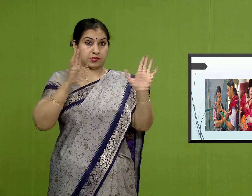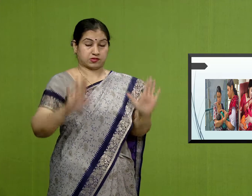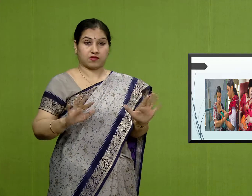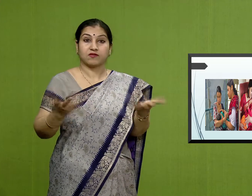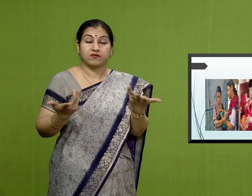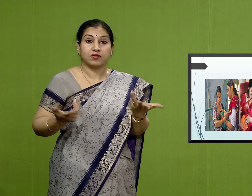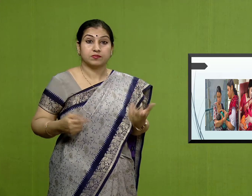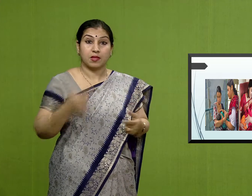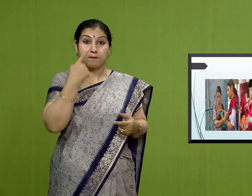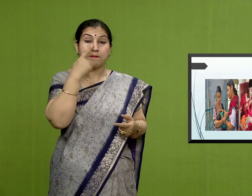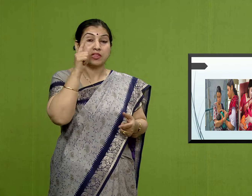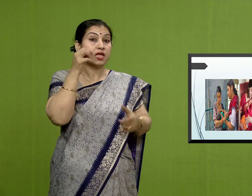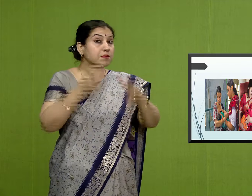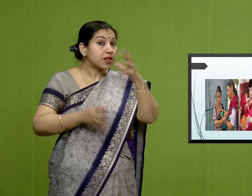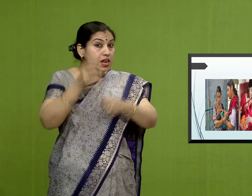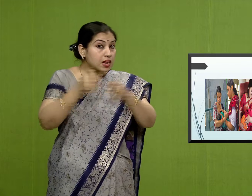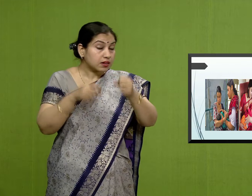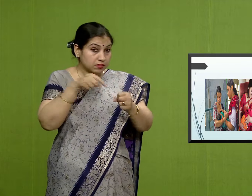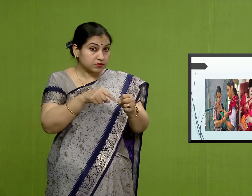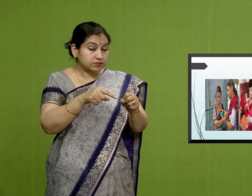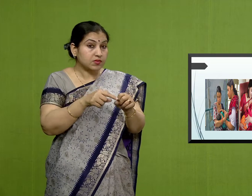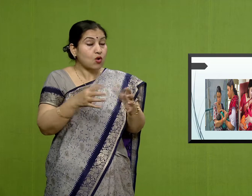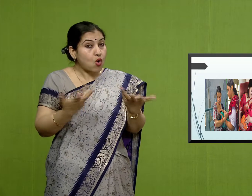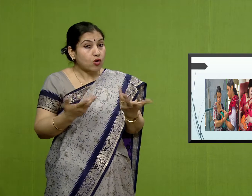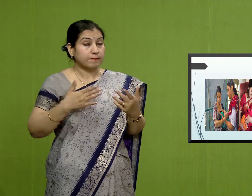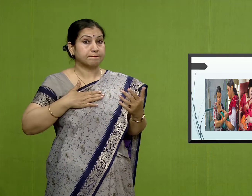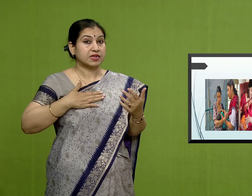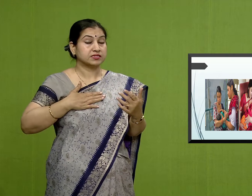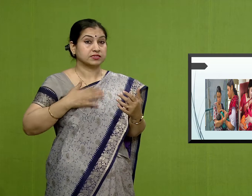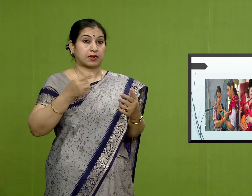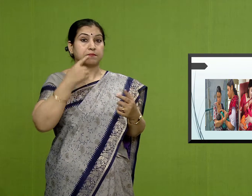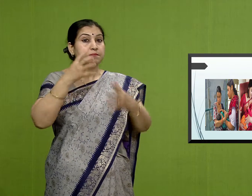as mother's milk or breast milk.